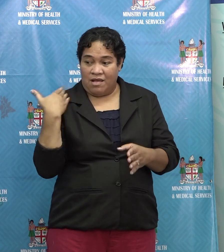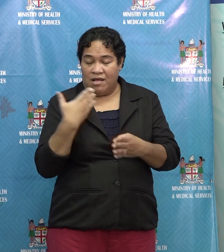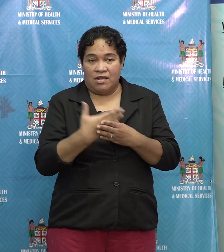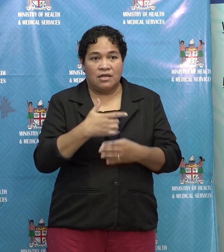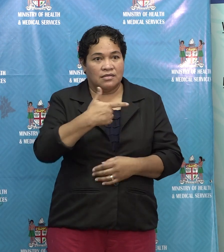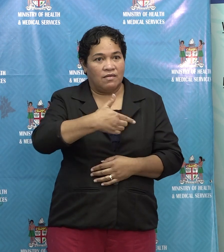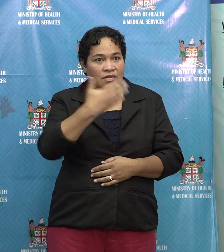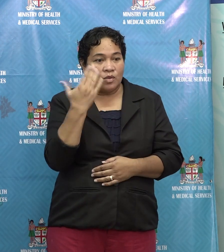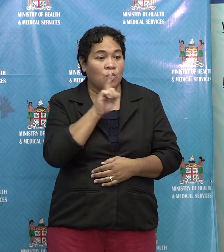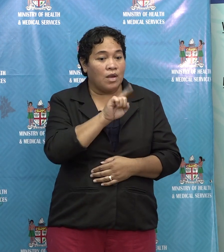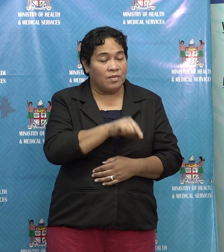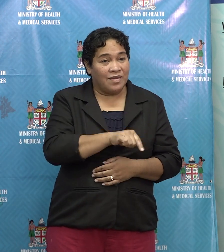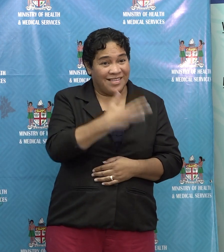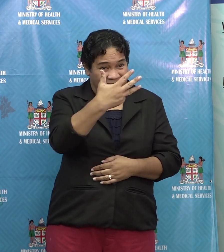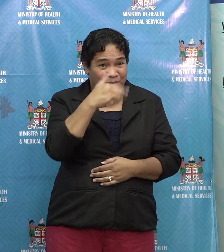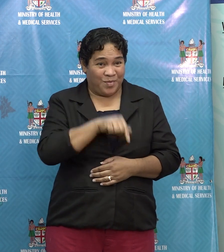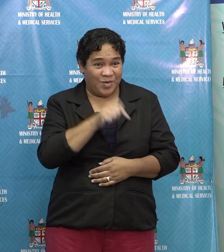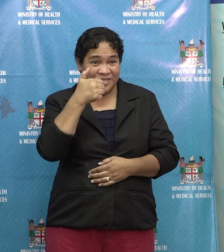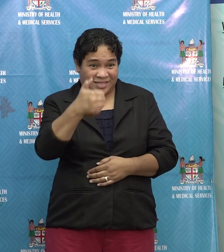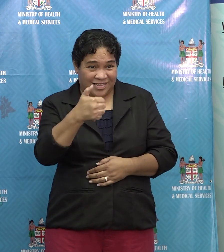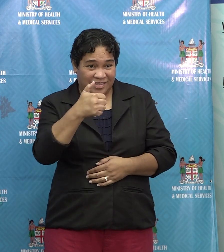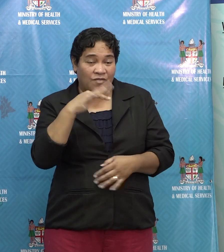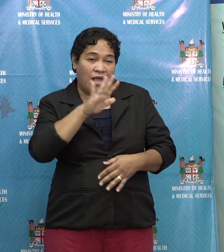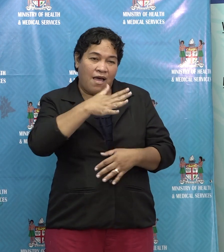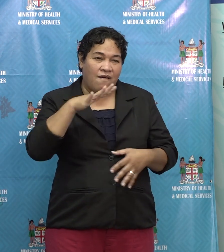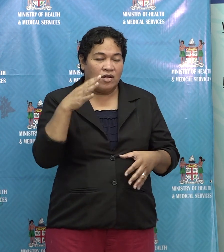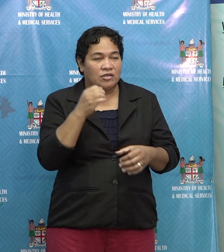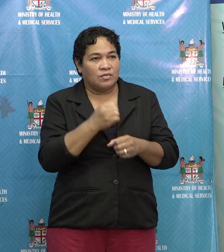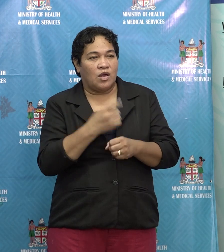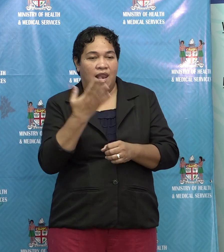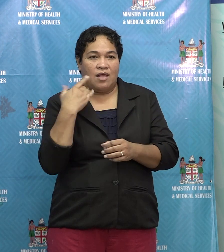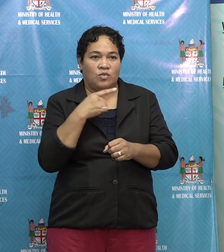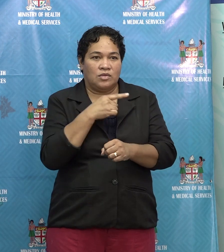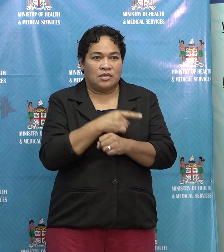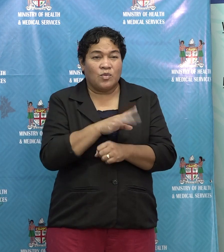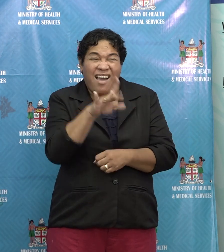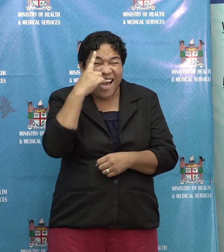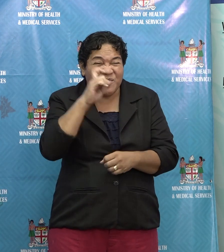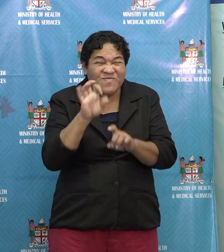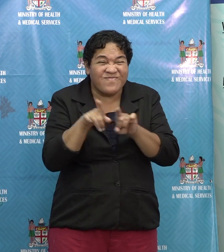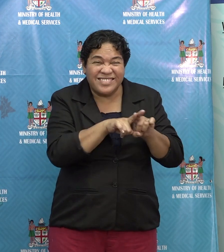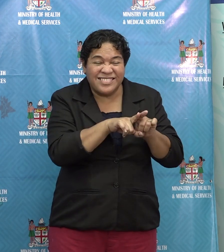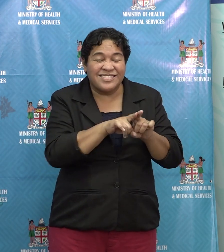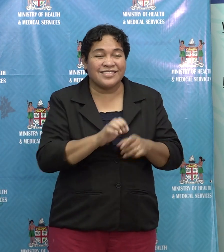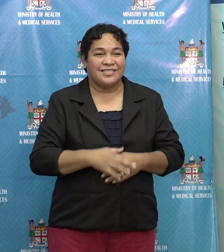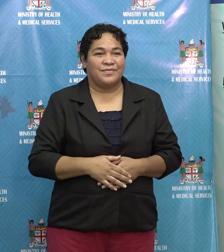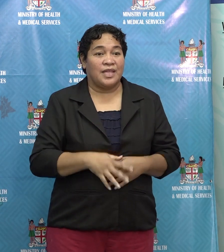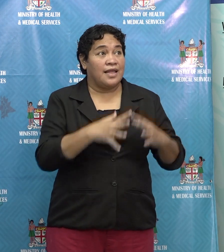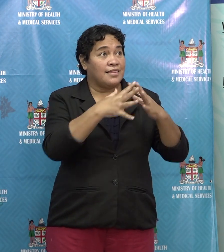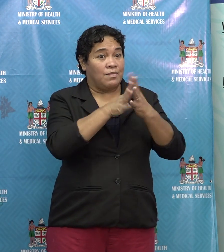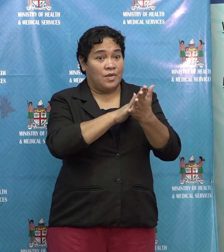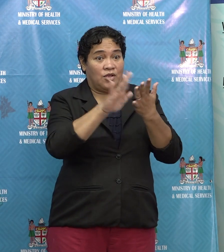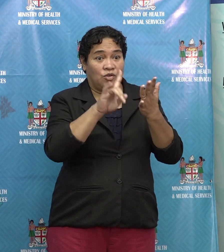and 9.6 per 1,000 population average over the last week. To give you an idea of what this means, the